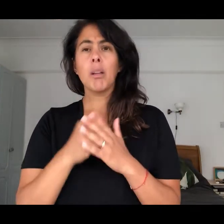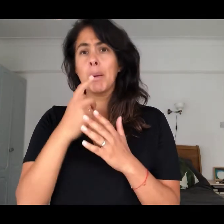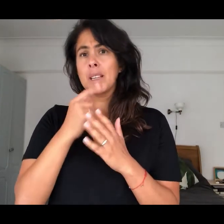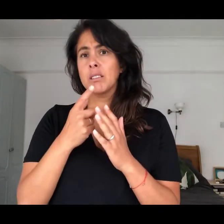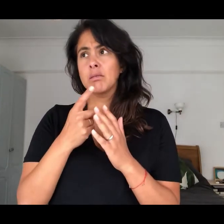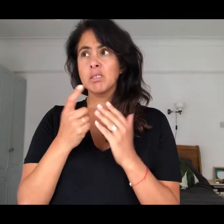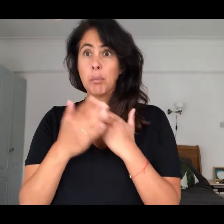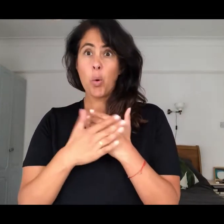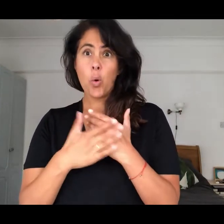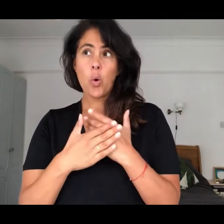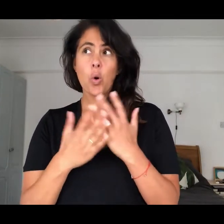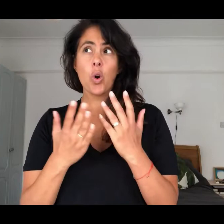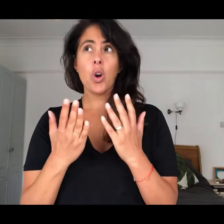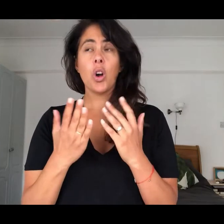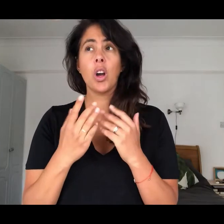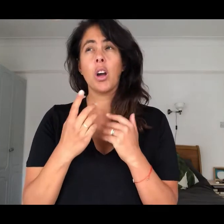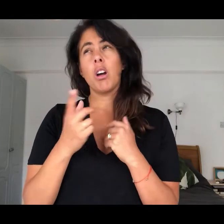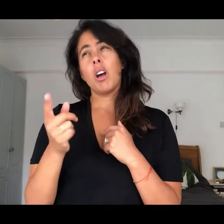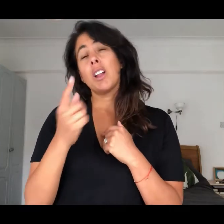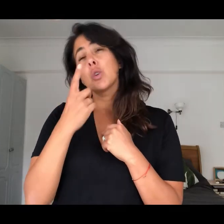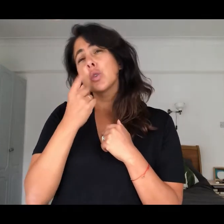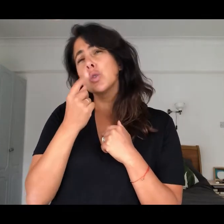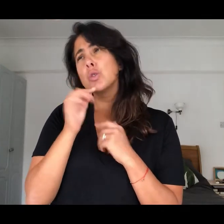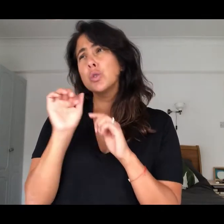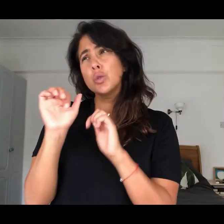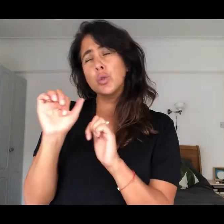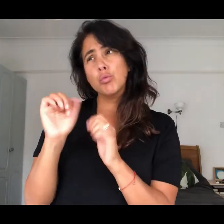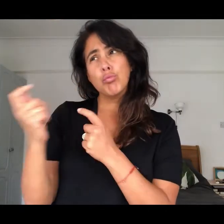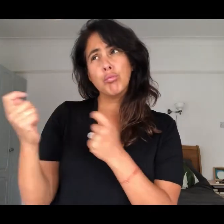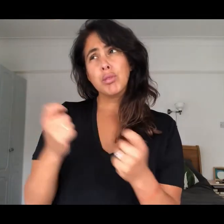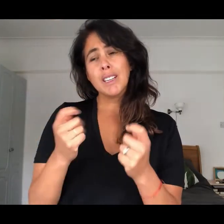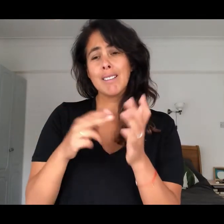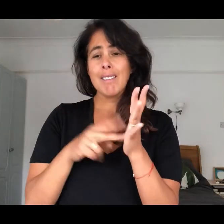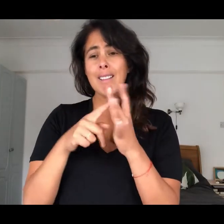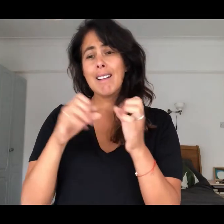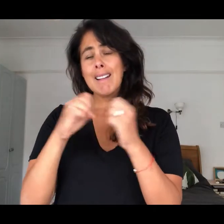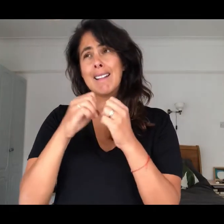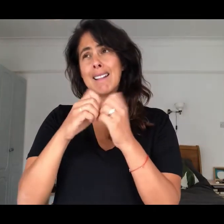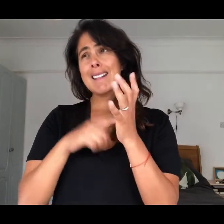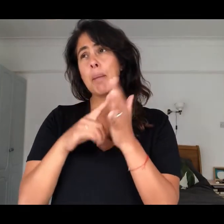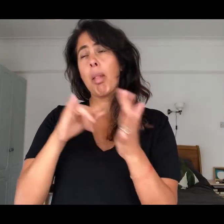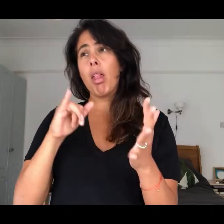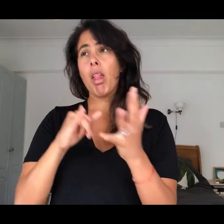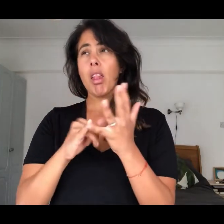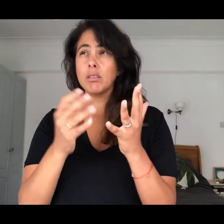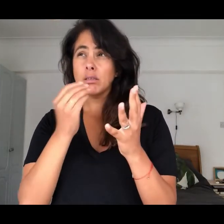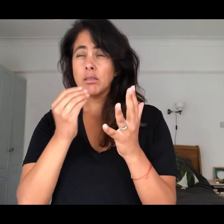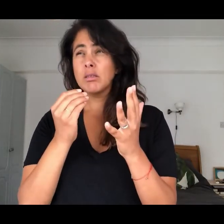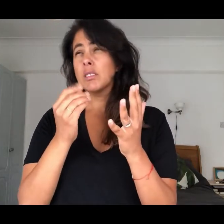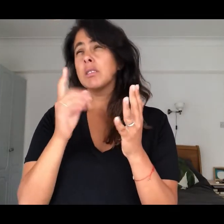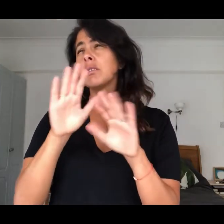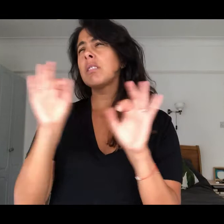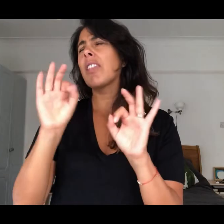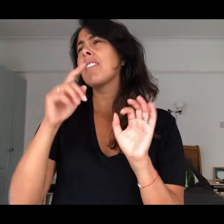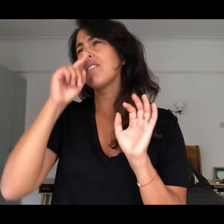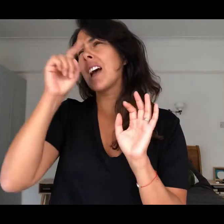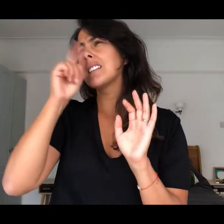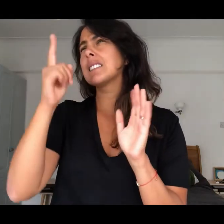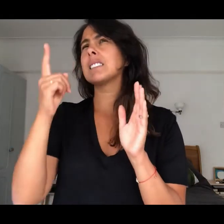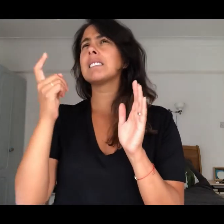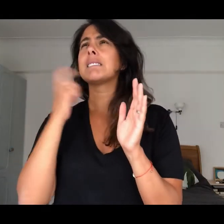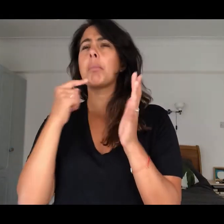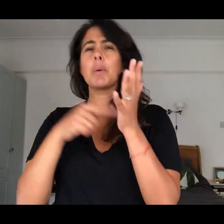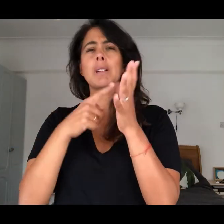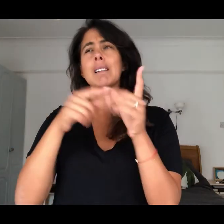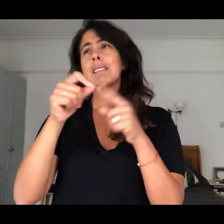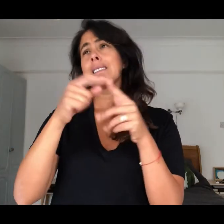Bring your own tipple. Maybe bring a couple of extras. And do be a love. Could you bring some nibbles?